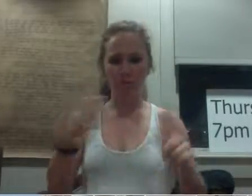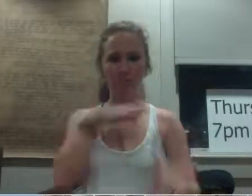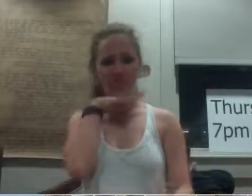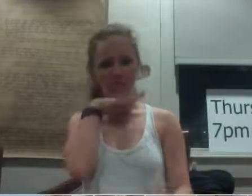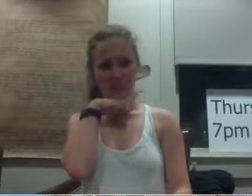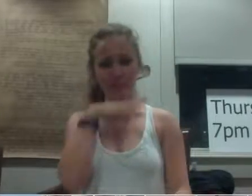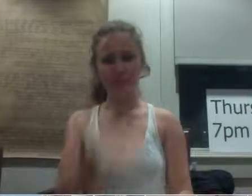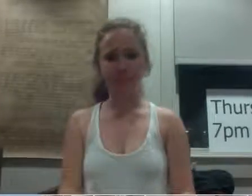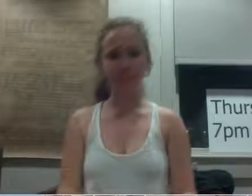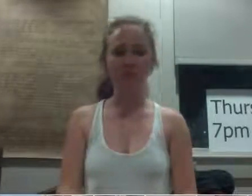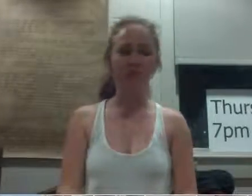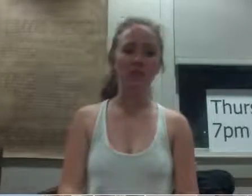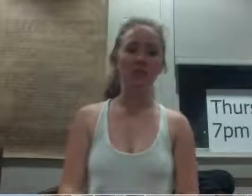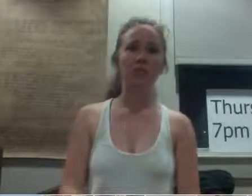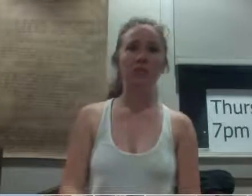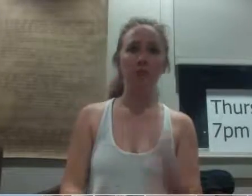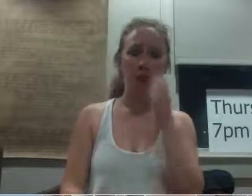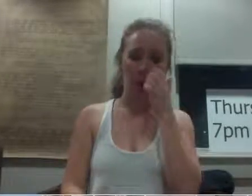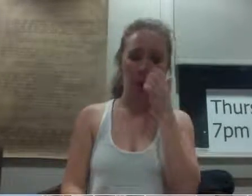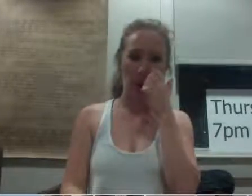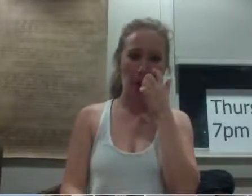But it also can make you sick.